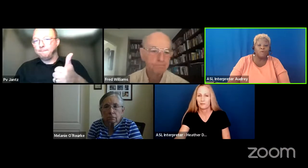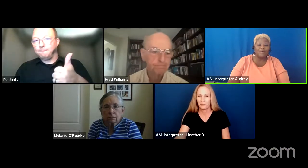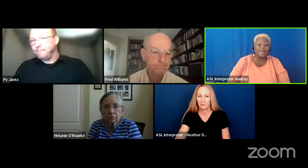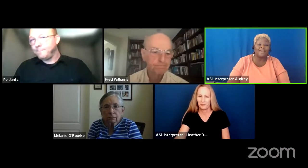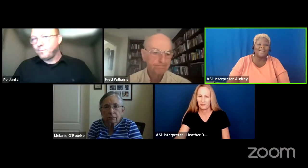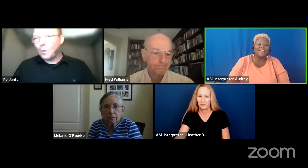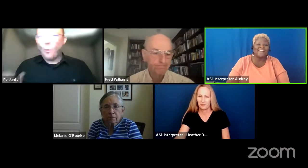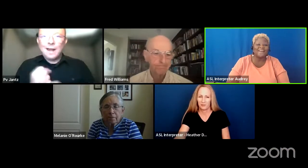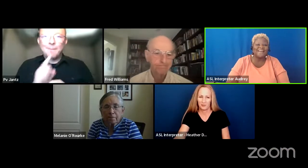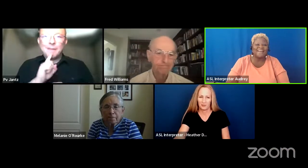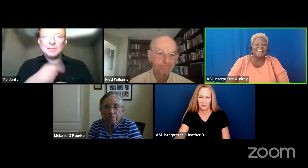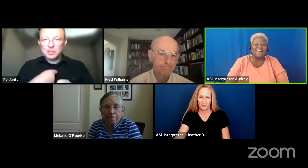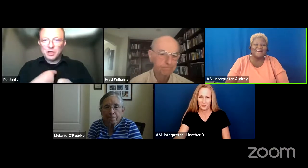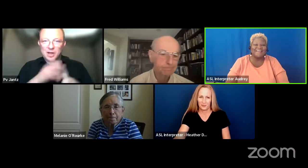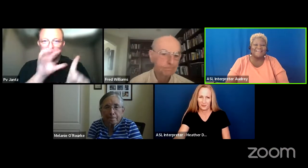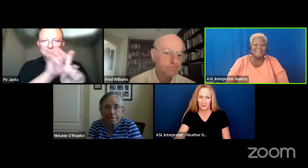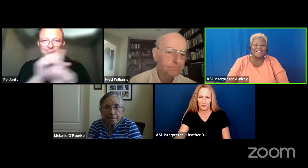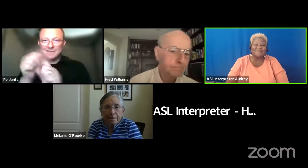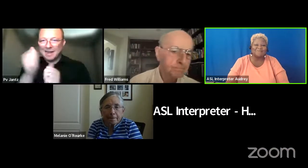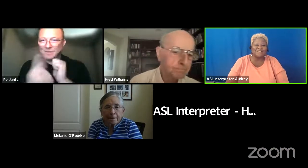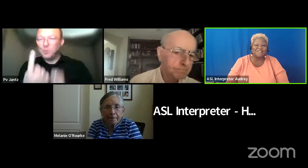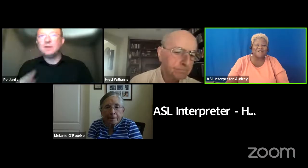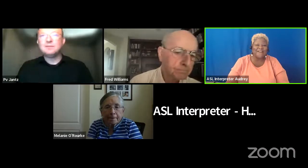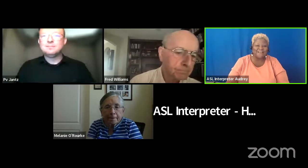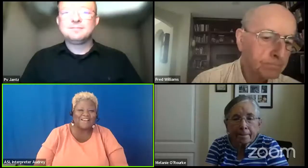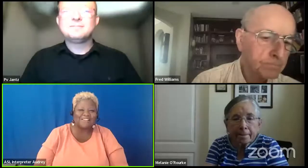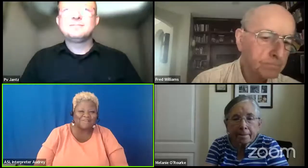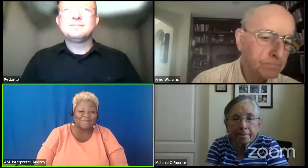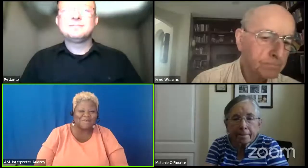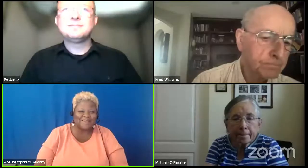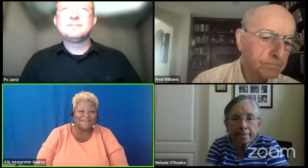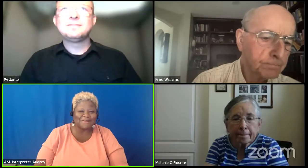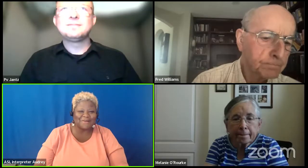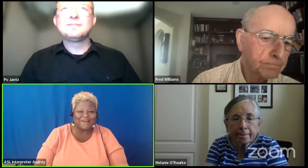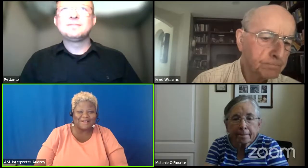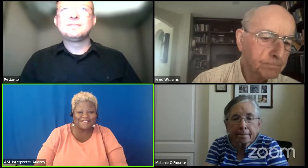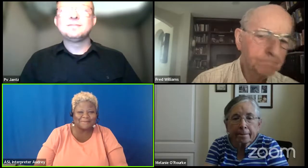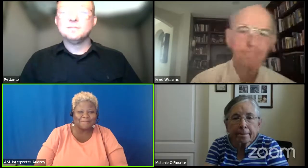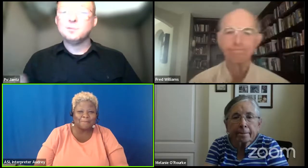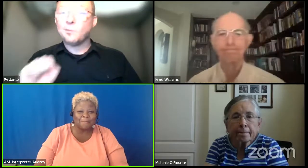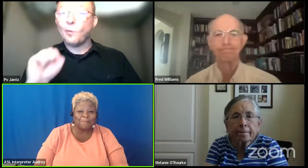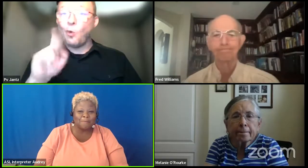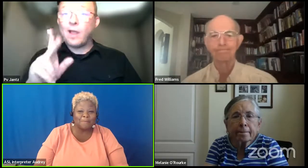No, okay, all right. Good, I just wanted to make sure I acknowledged everyone when they came on.